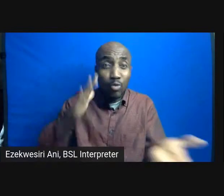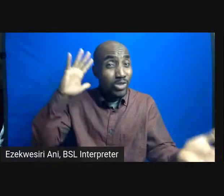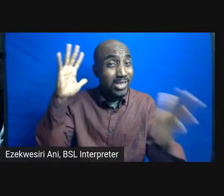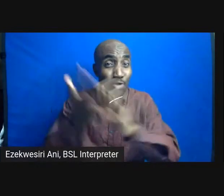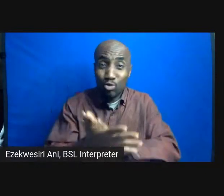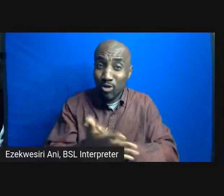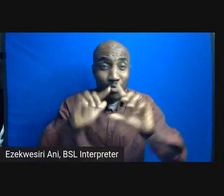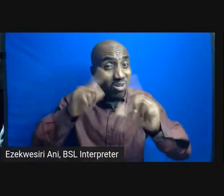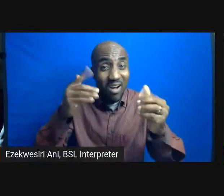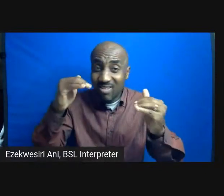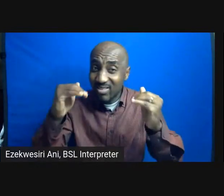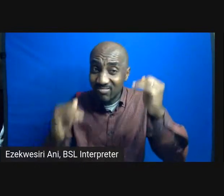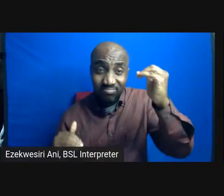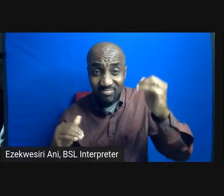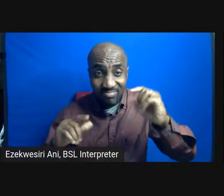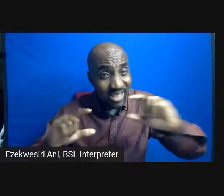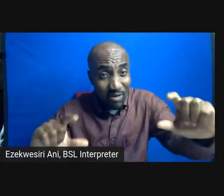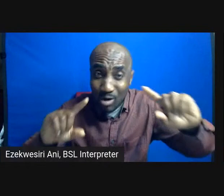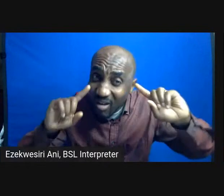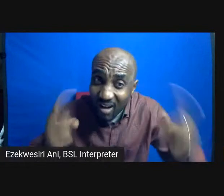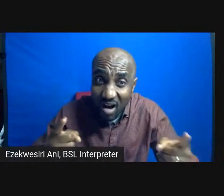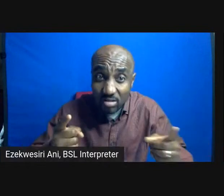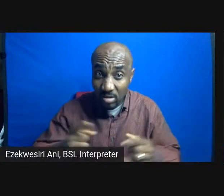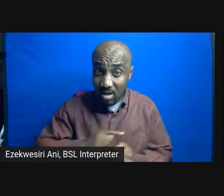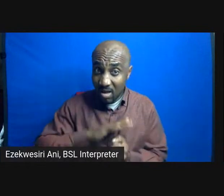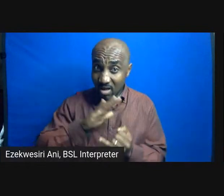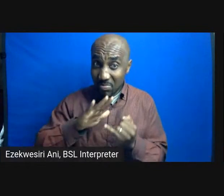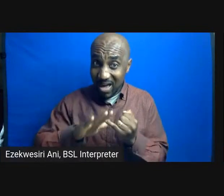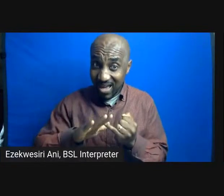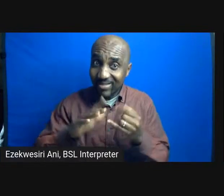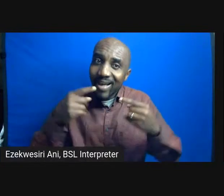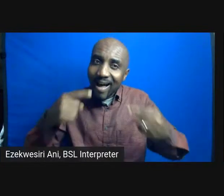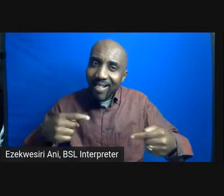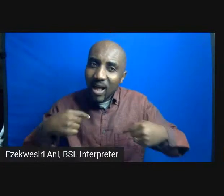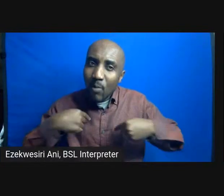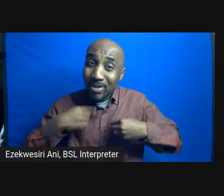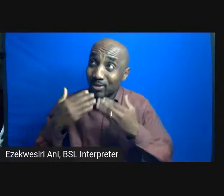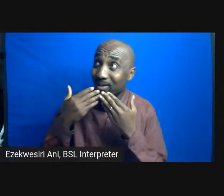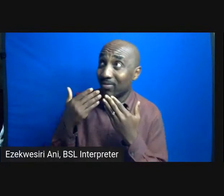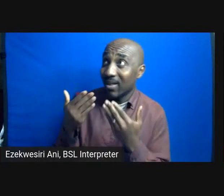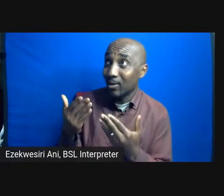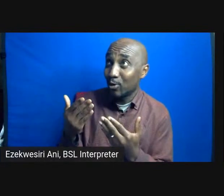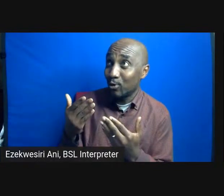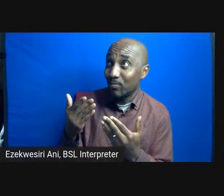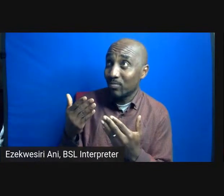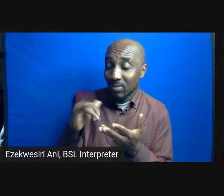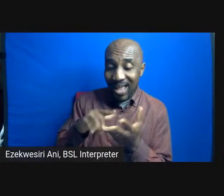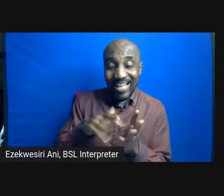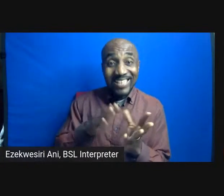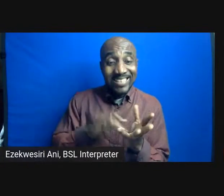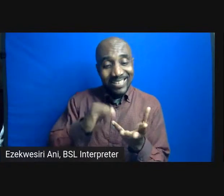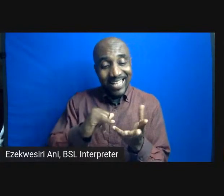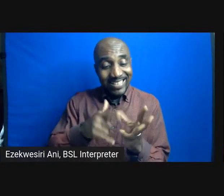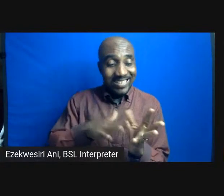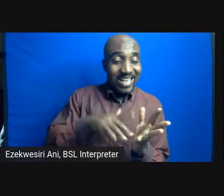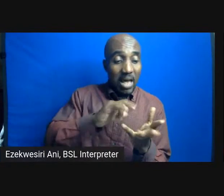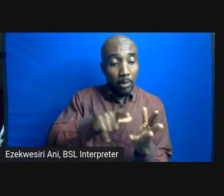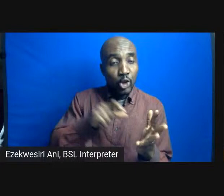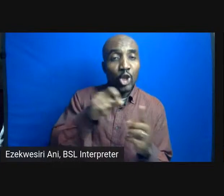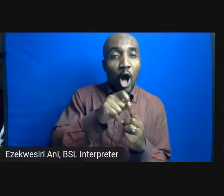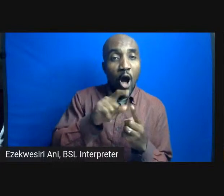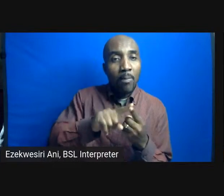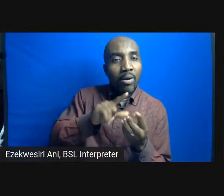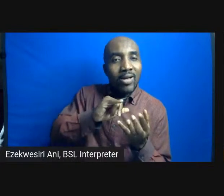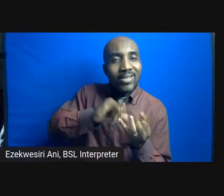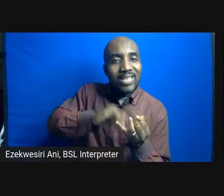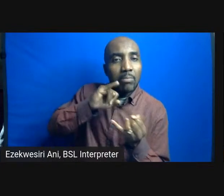it. As we close, allow me to give thanks for Sam Sharpe passing the baton of freedom to